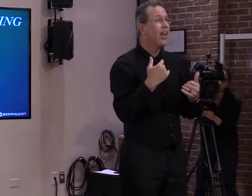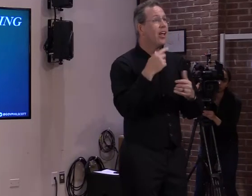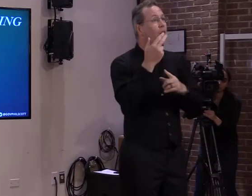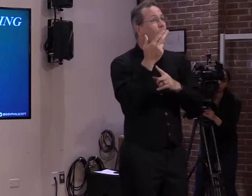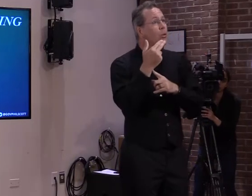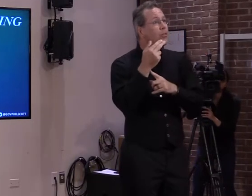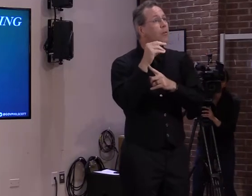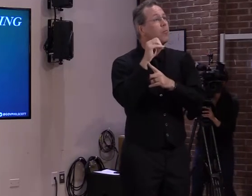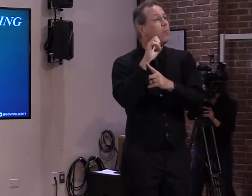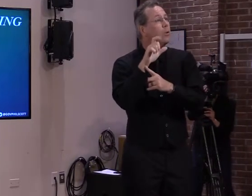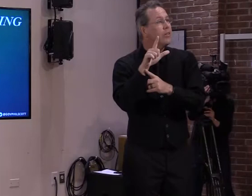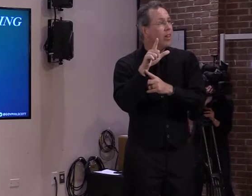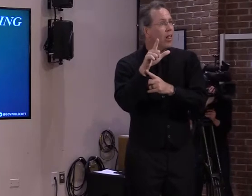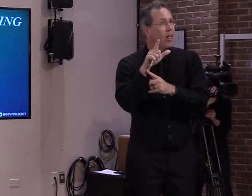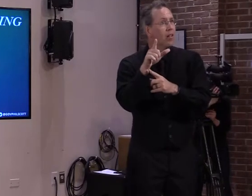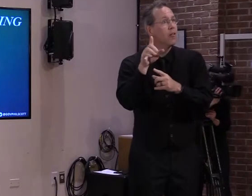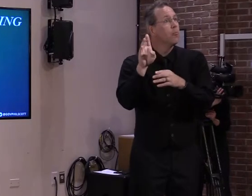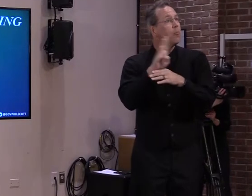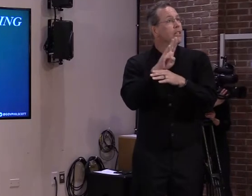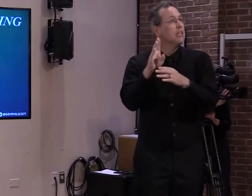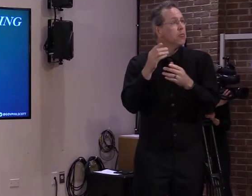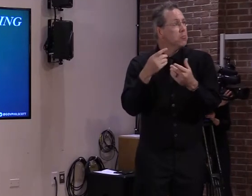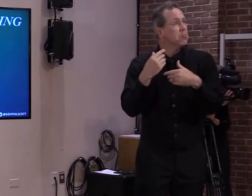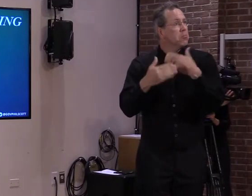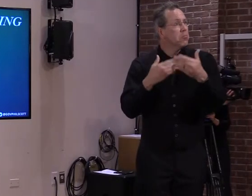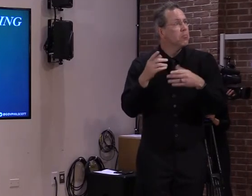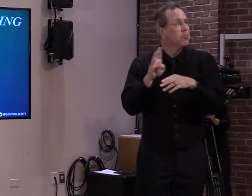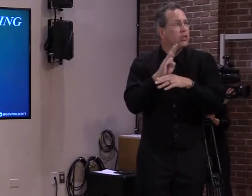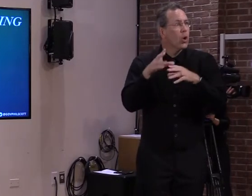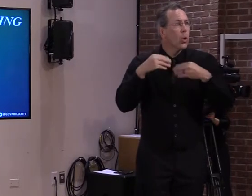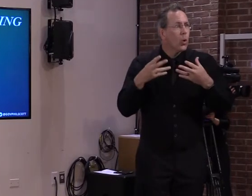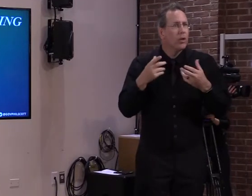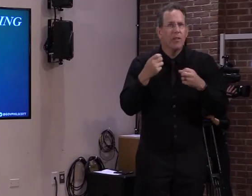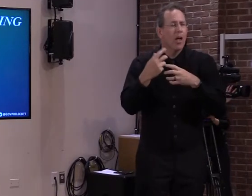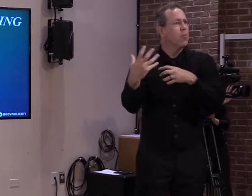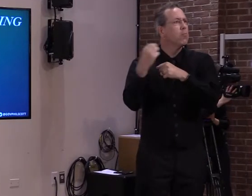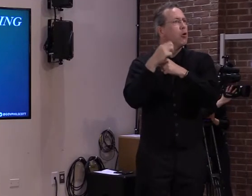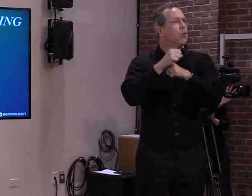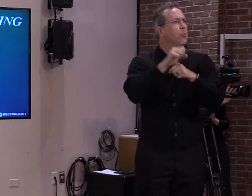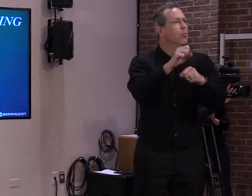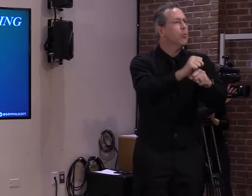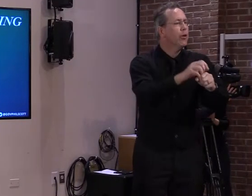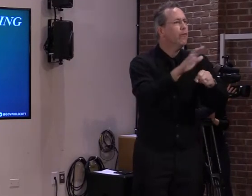economy reopens and tourism is back stronger than we anticipated.